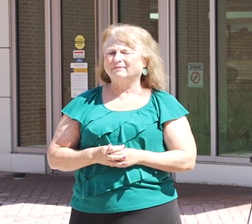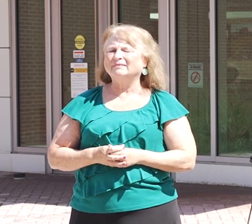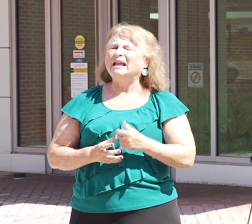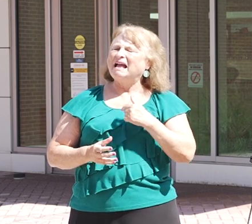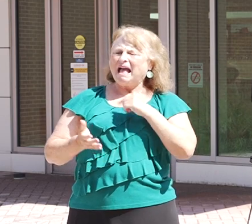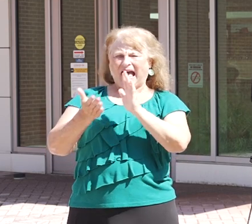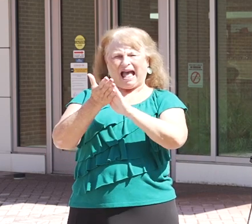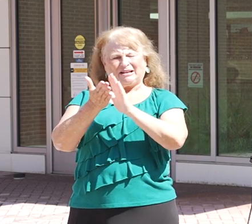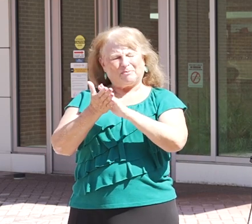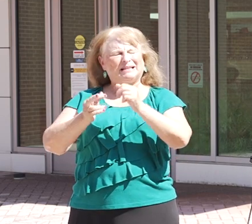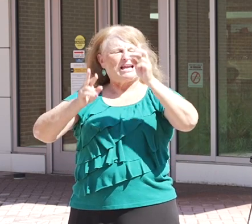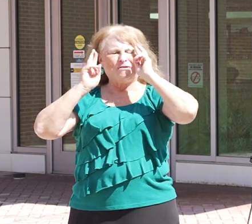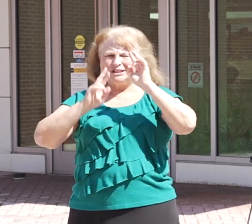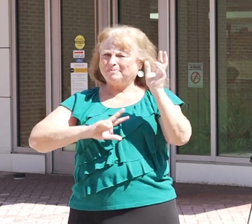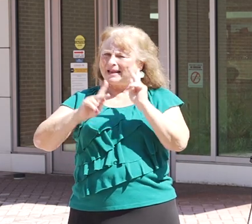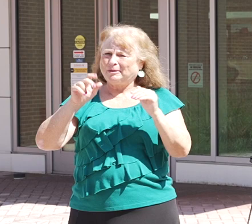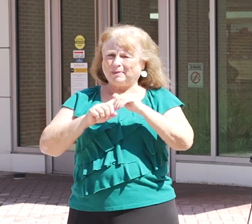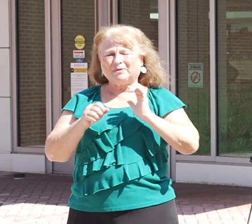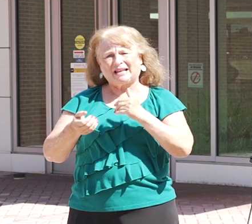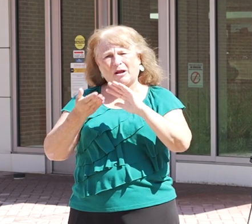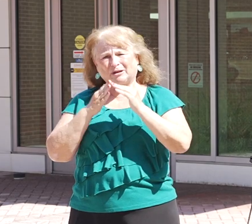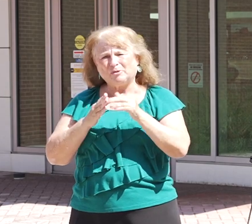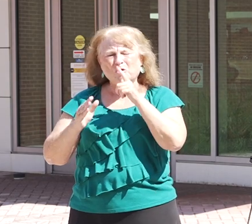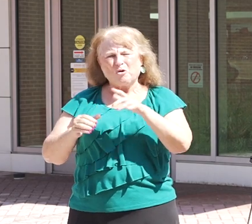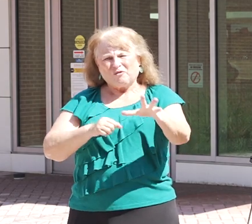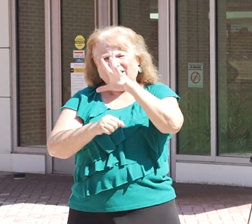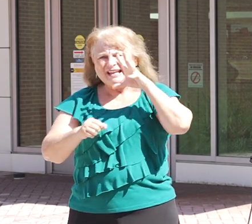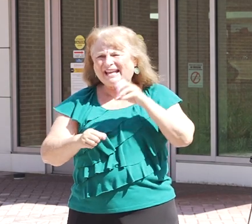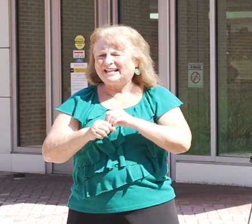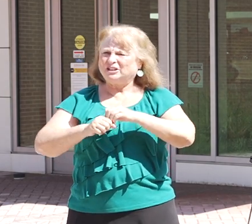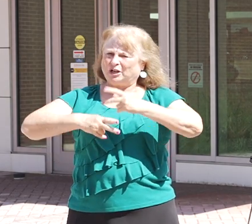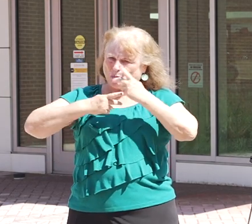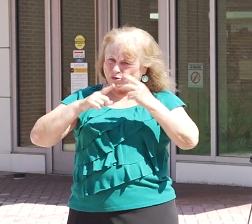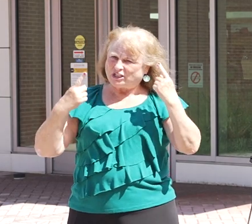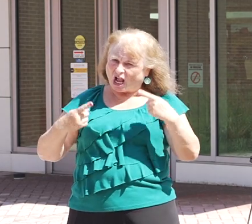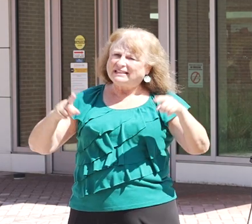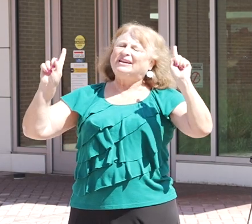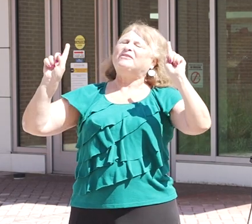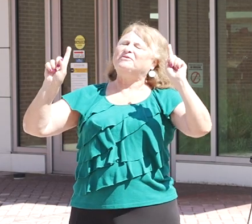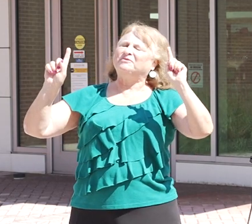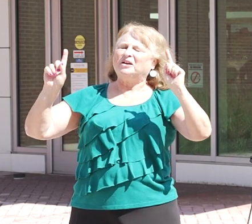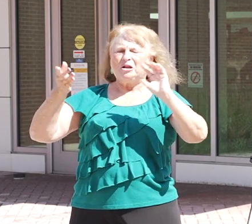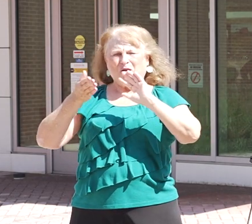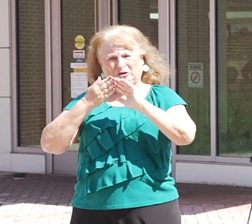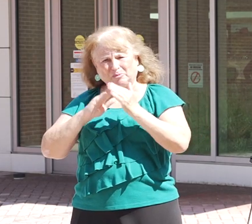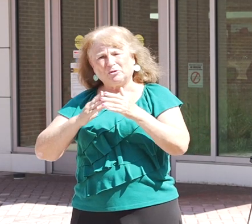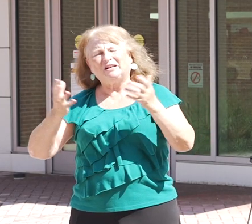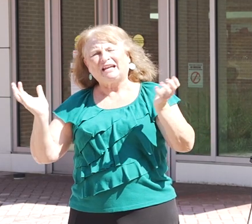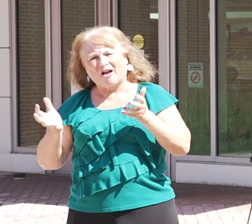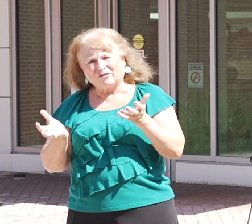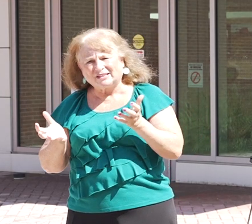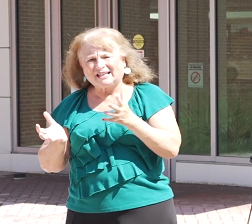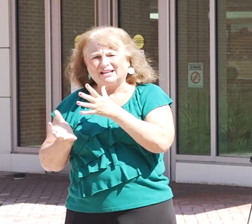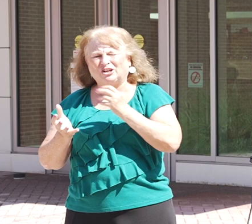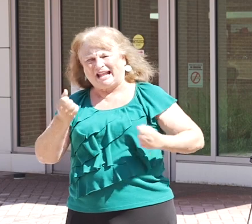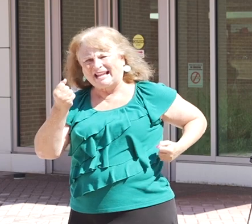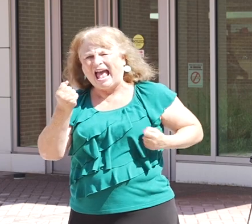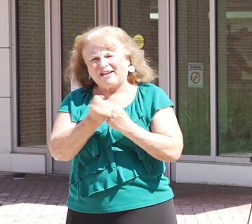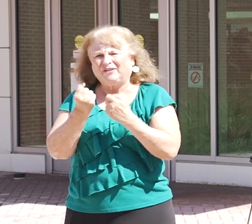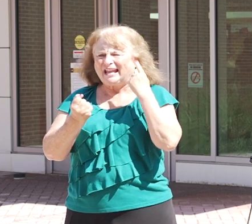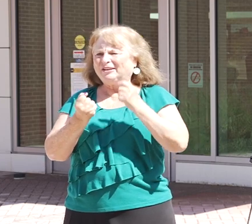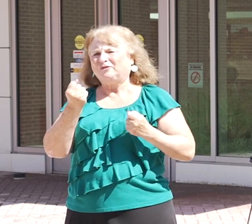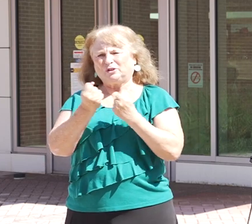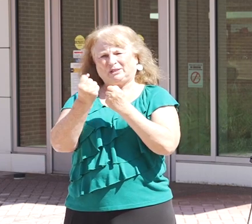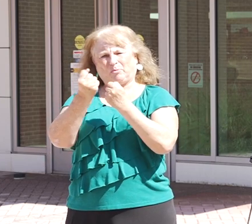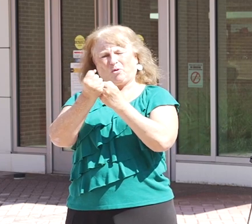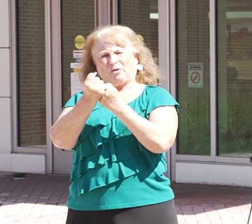I commend and respect those in our community who have engaged in a productive community conversation and advocated for